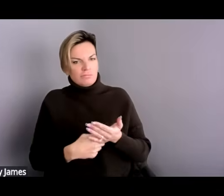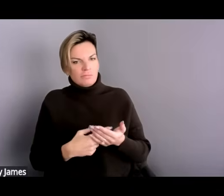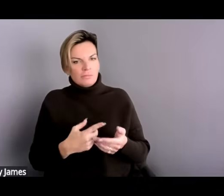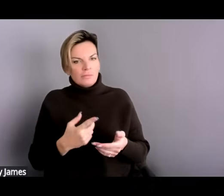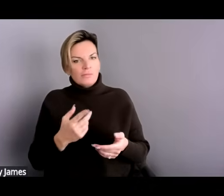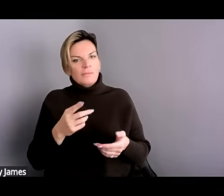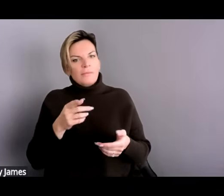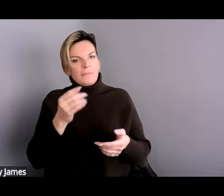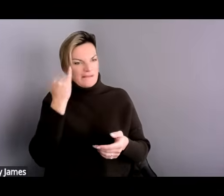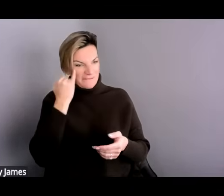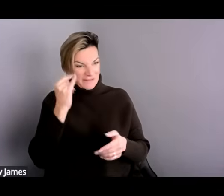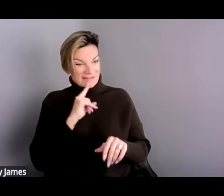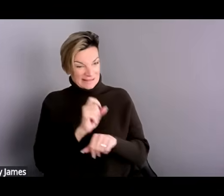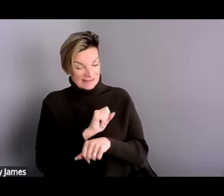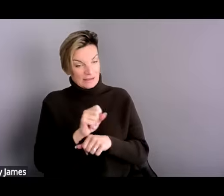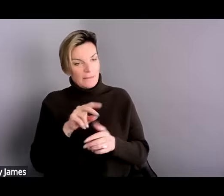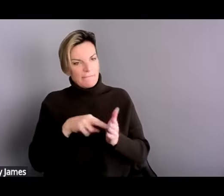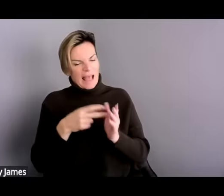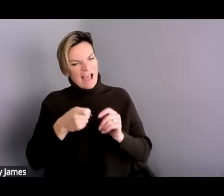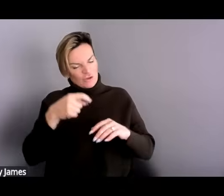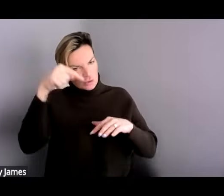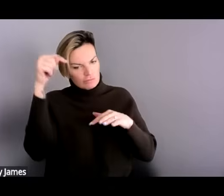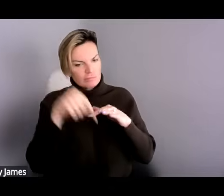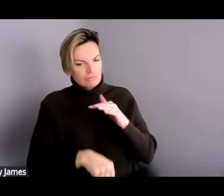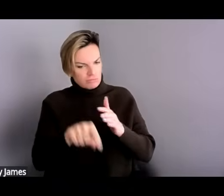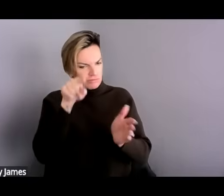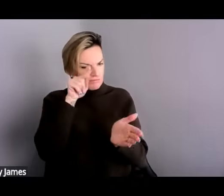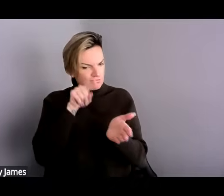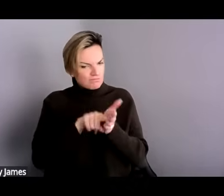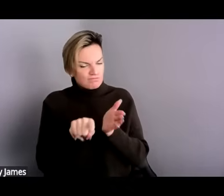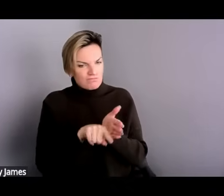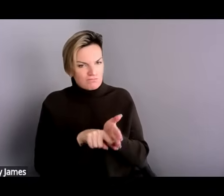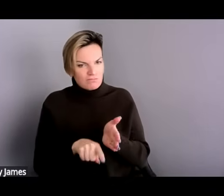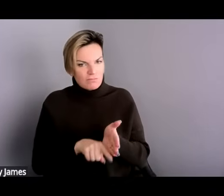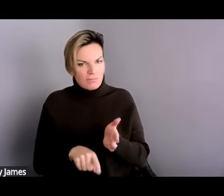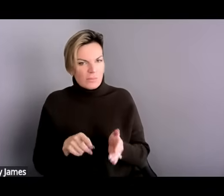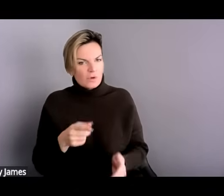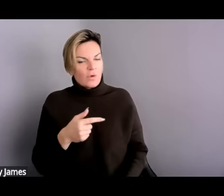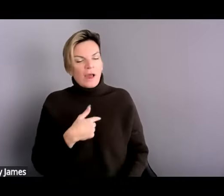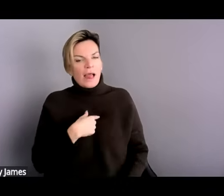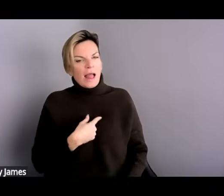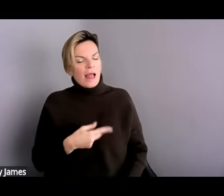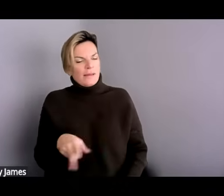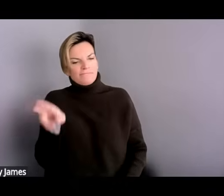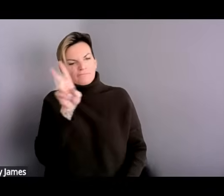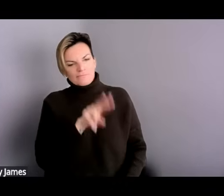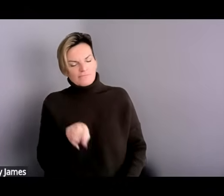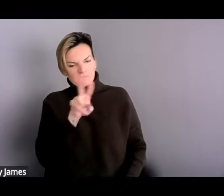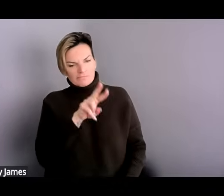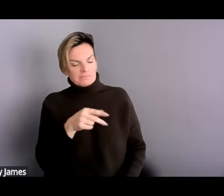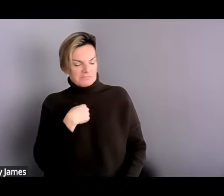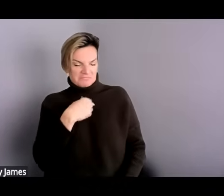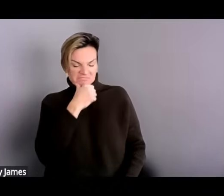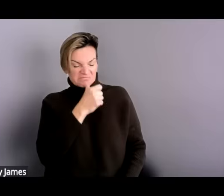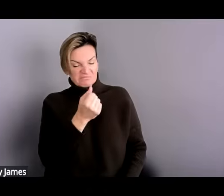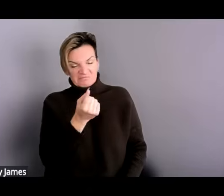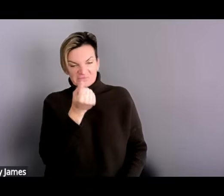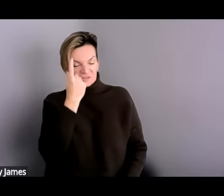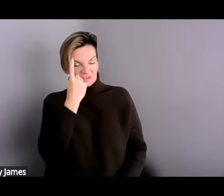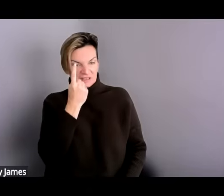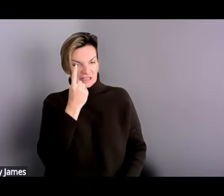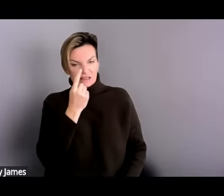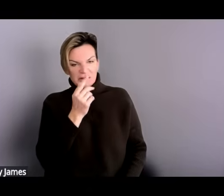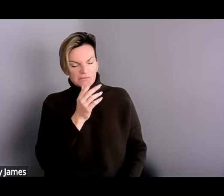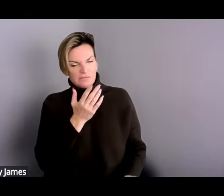investigation. So I don't see I'm not getting the concern. Maybe I'm not